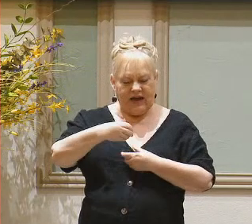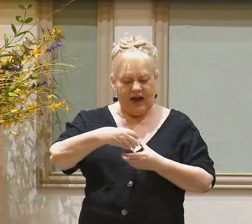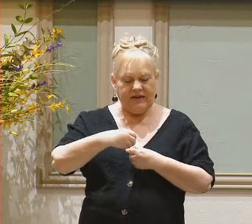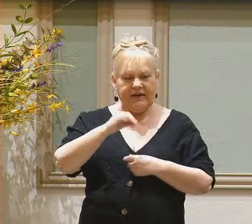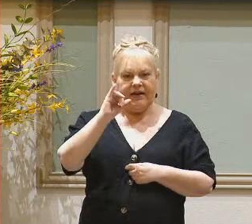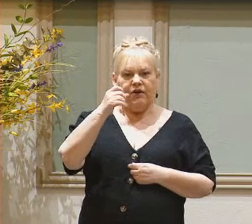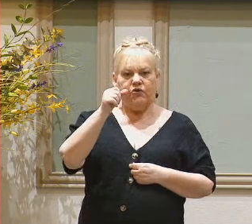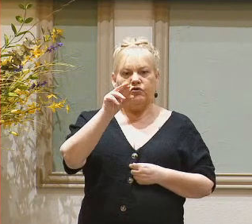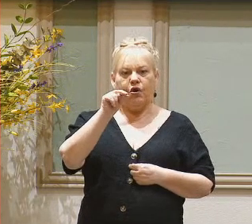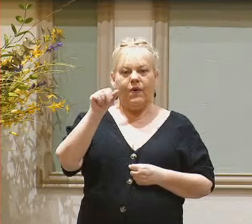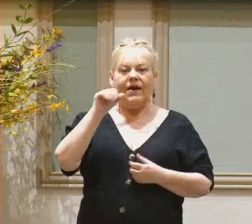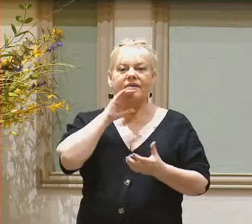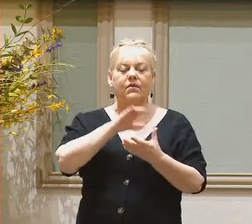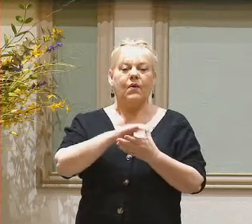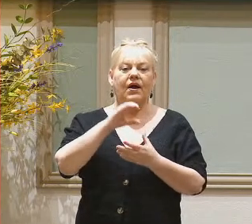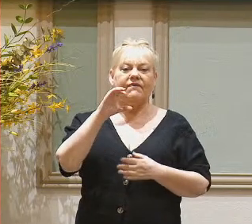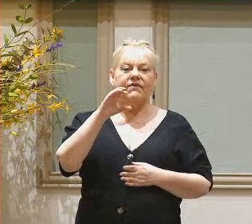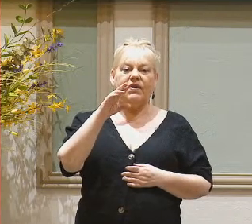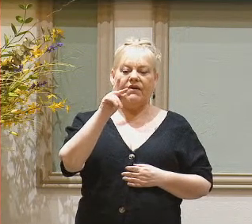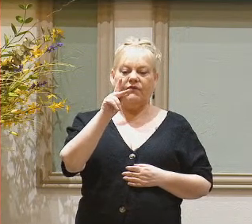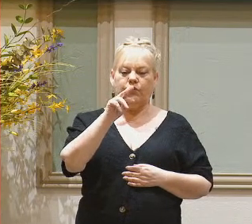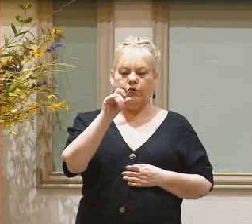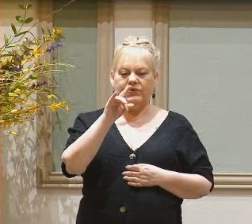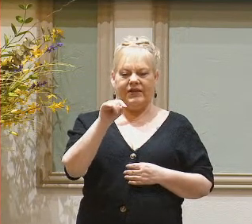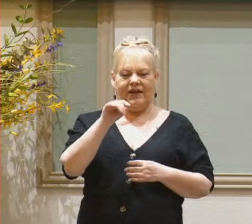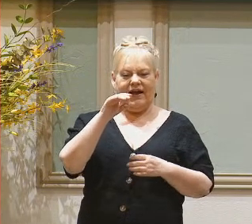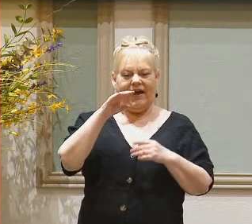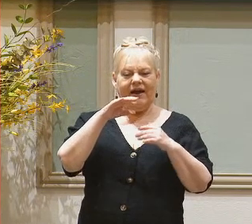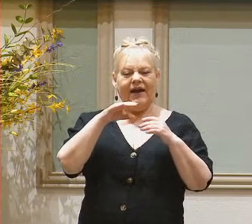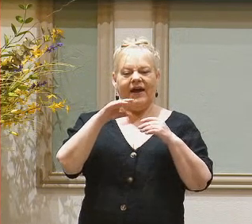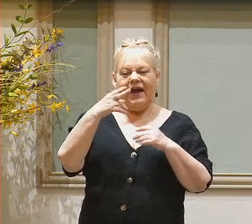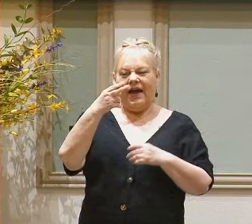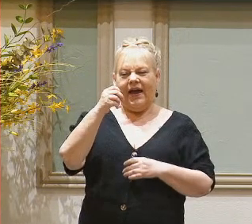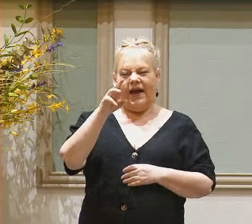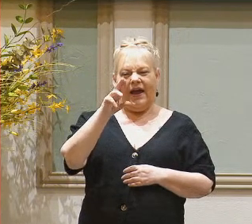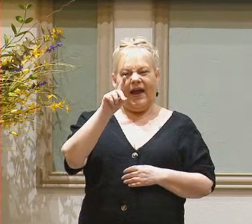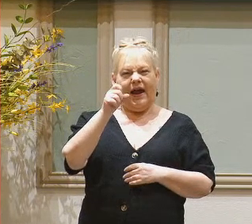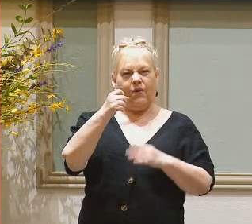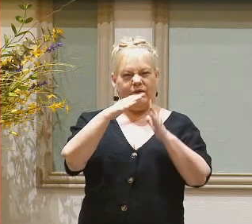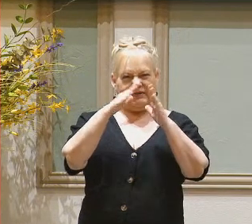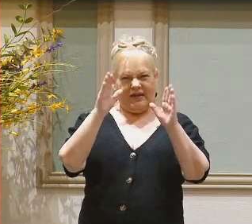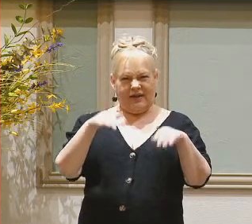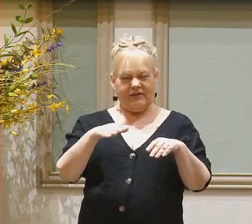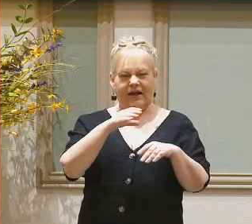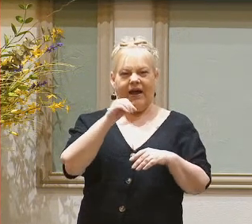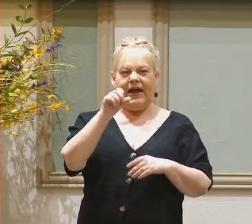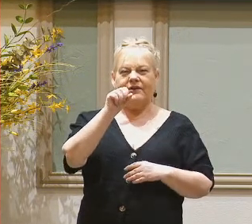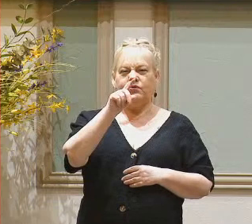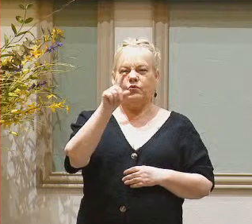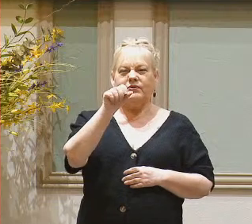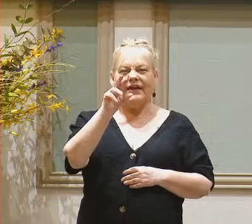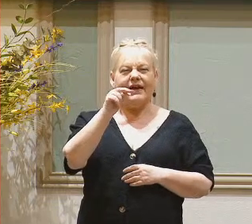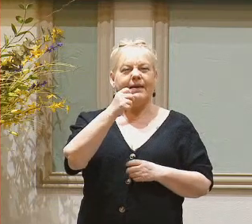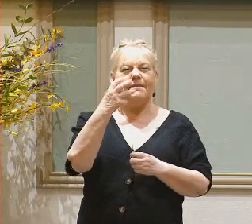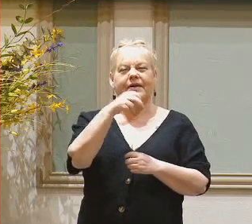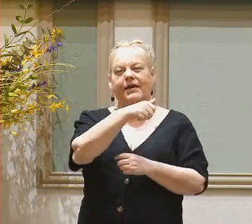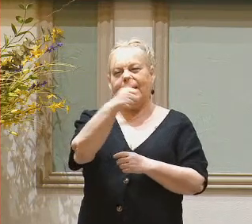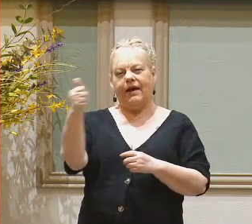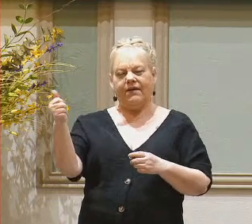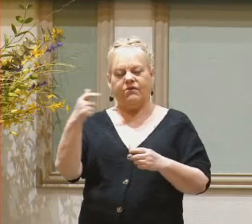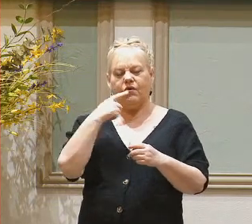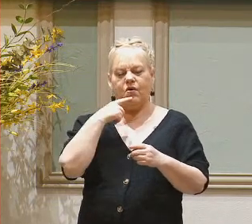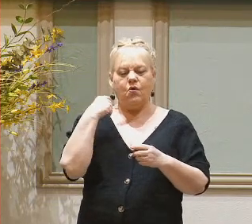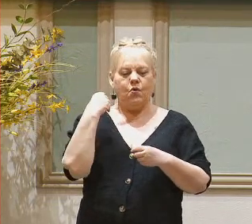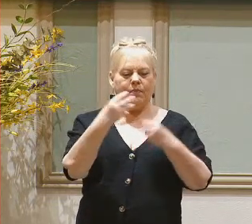the wife of Chuza, Herod's household manager. And Susanna and many others who provided